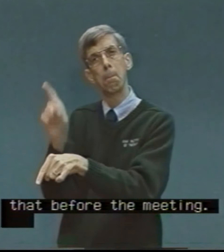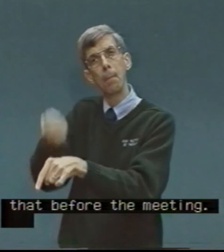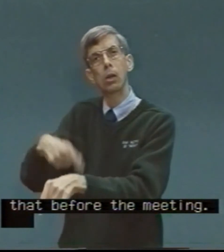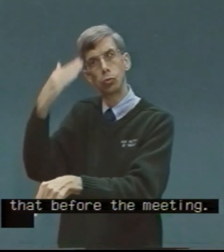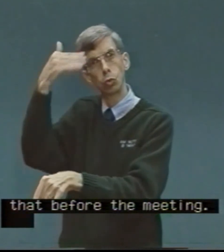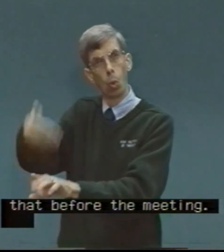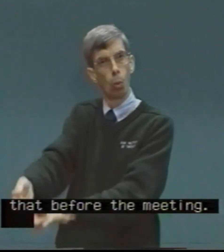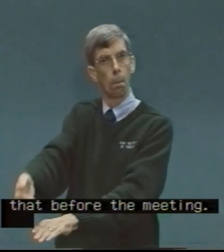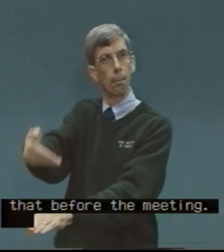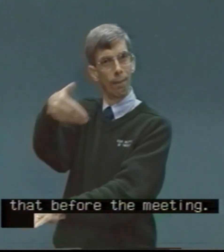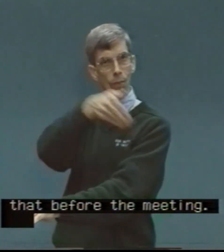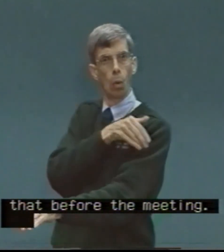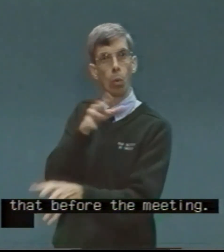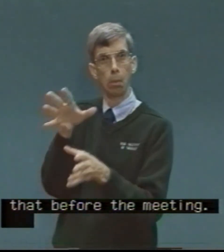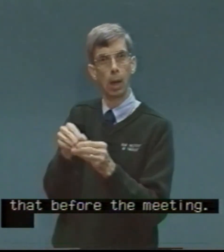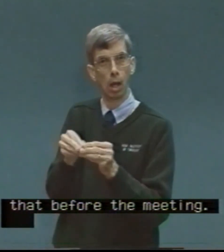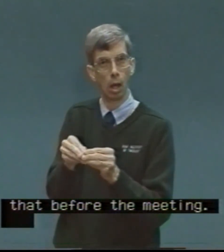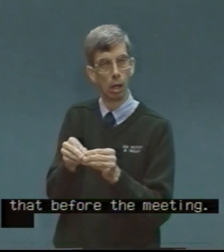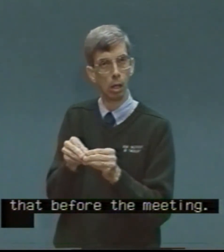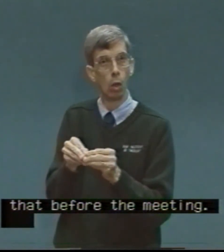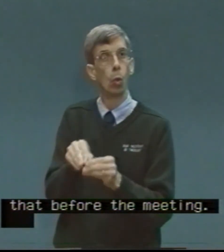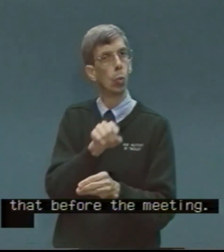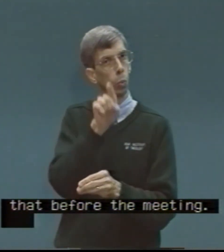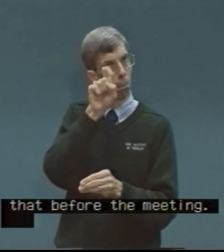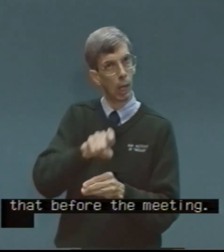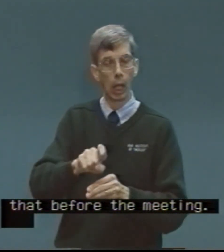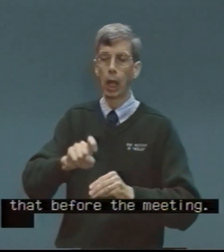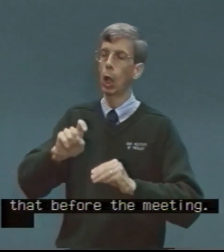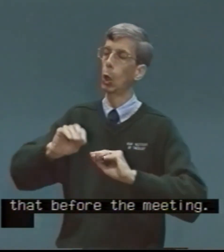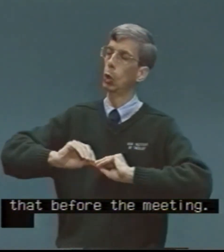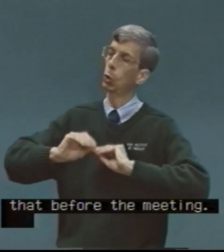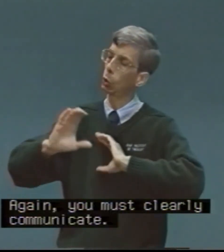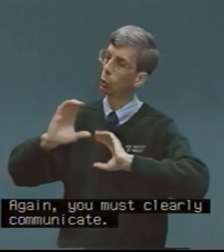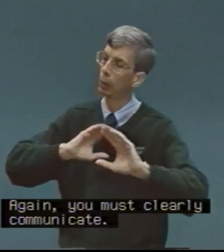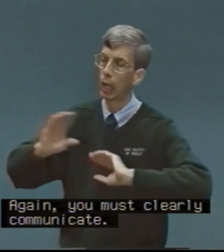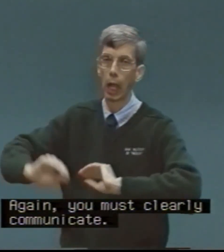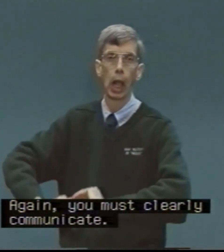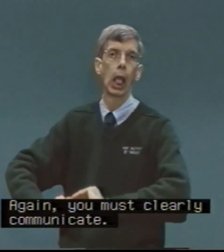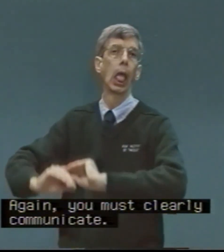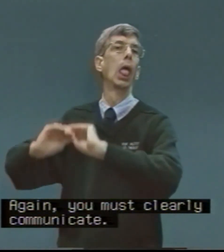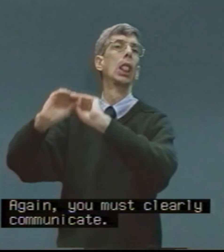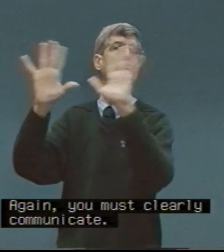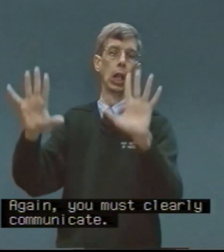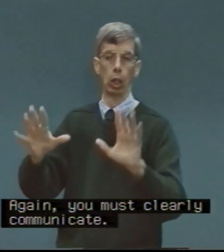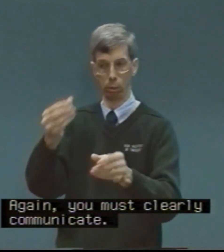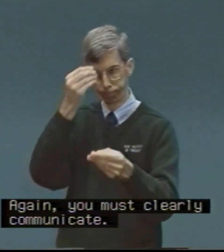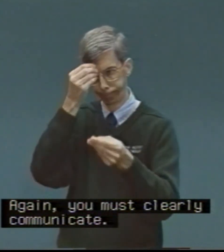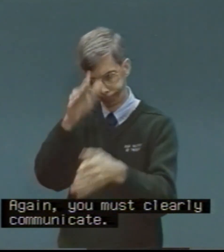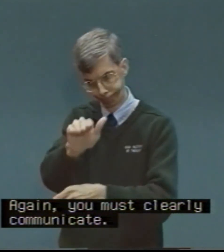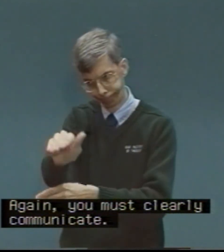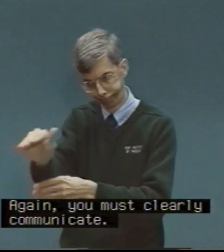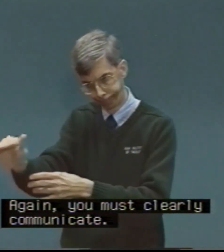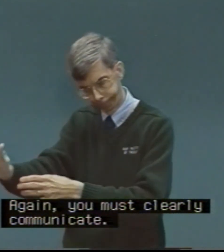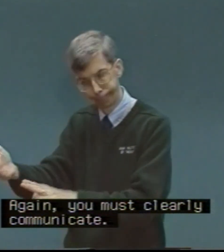before the meeting, again, you must clearly